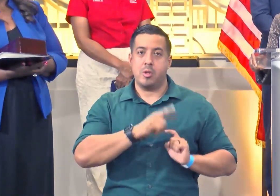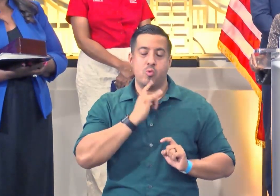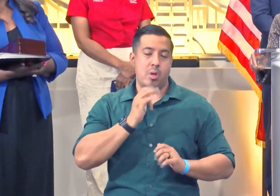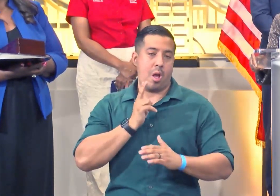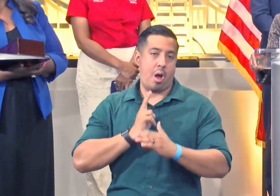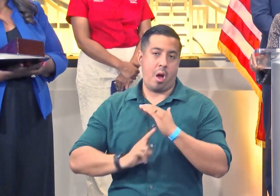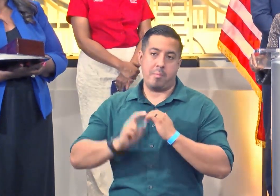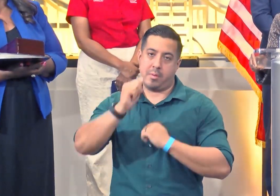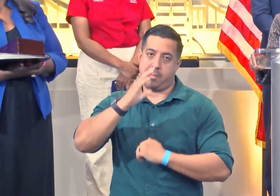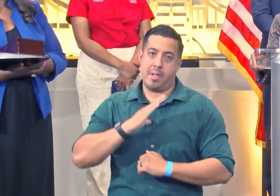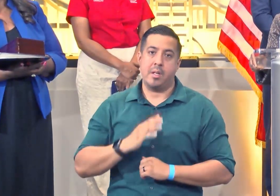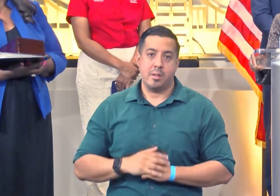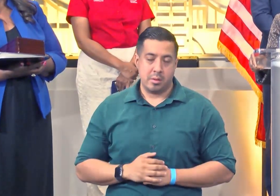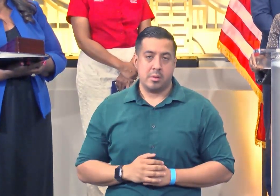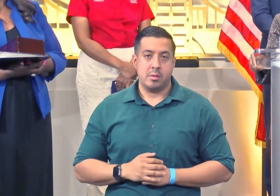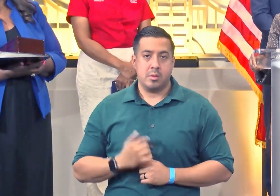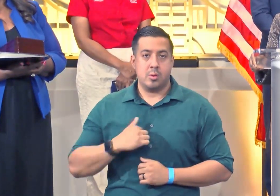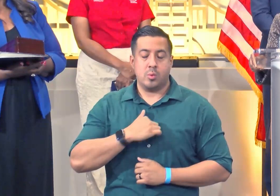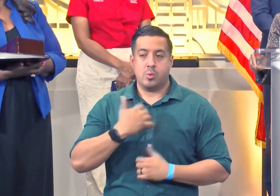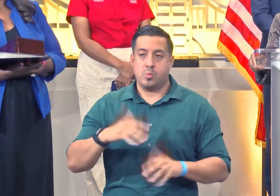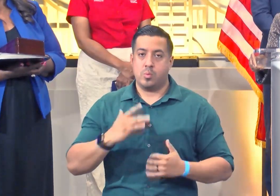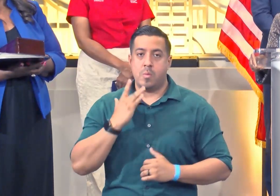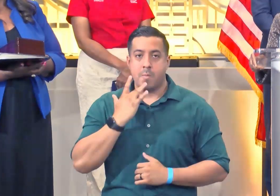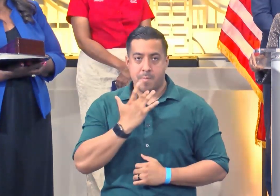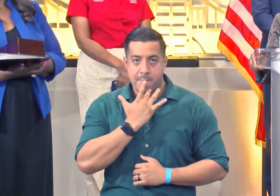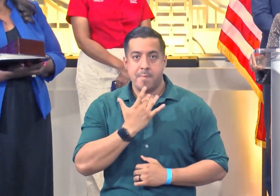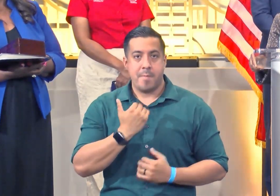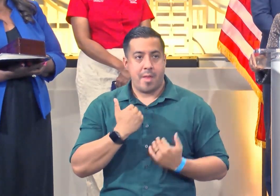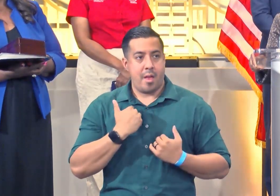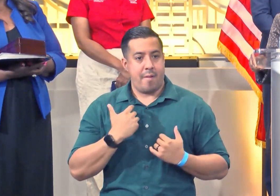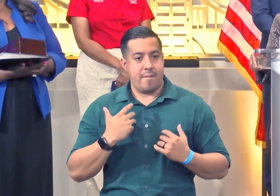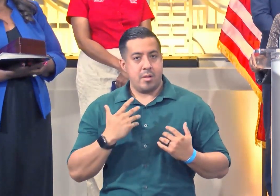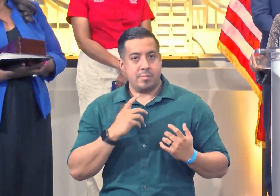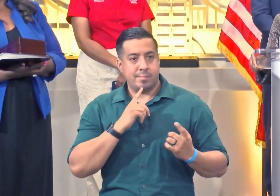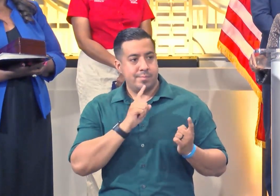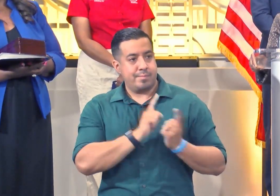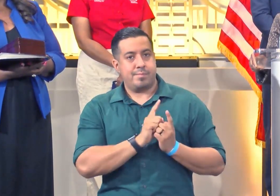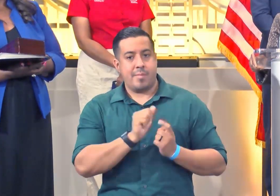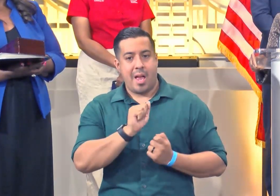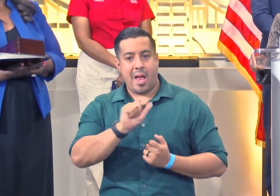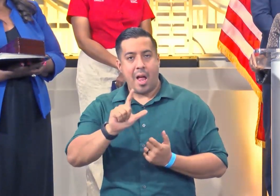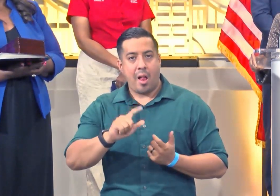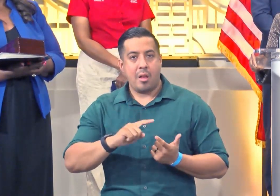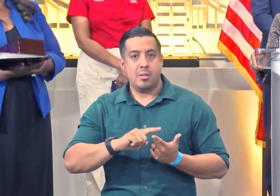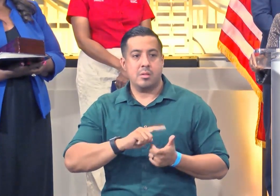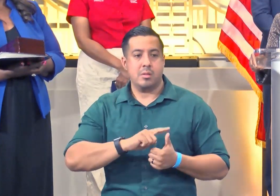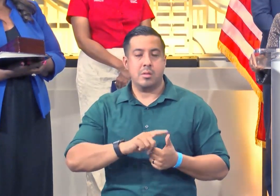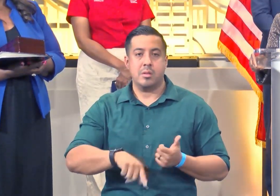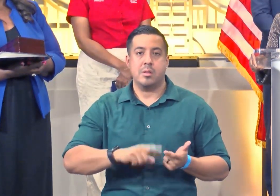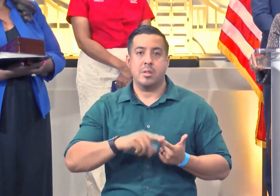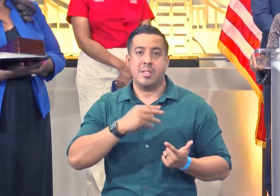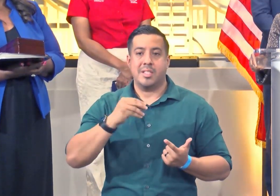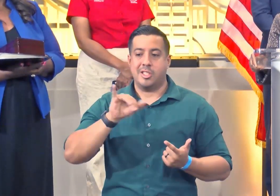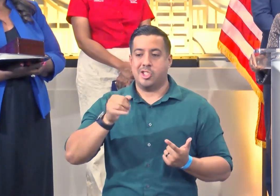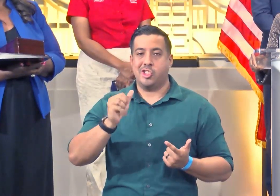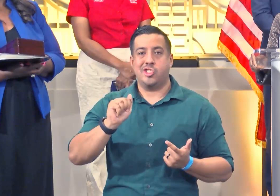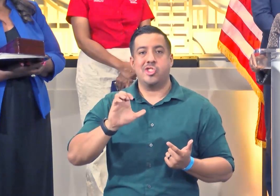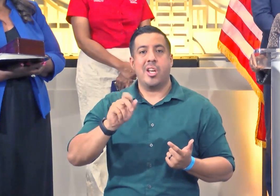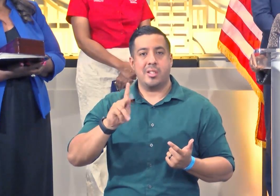humble man. How fortunate we are to have the meeting of Al and Mr.